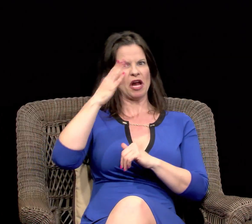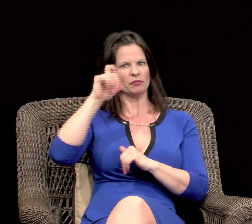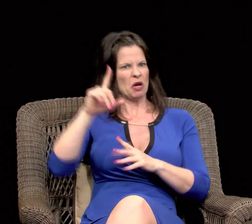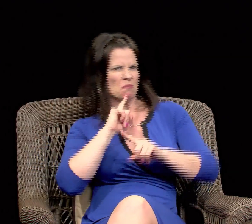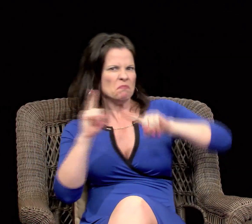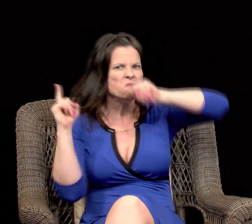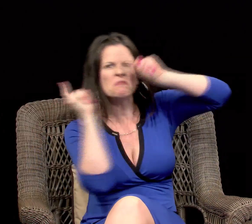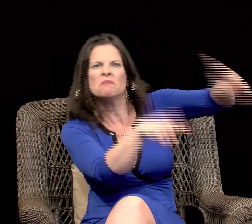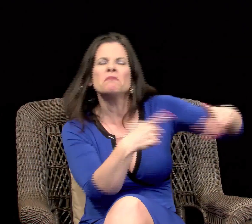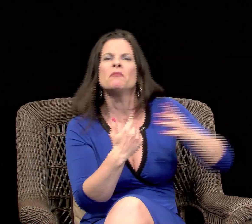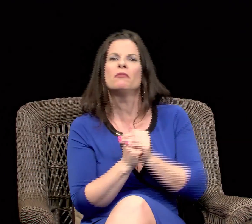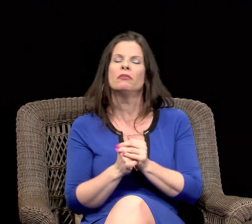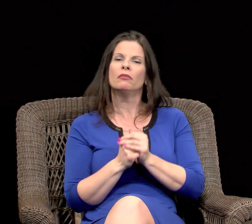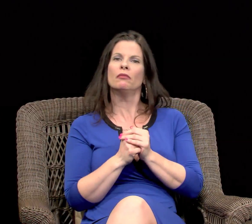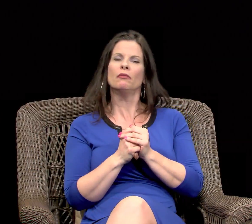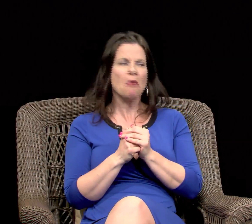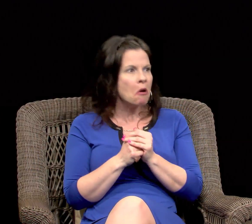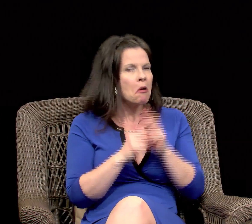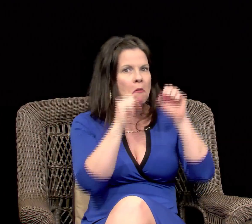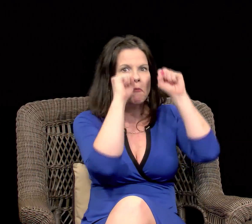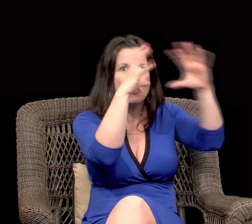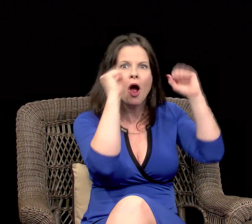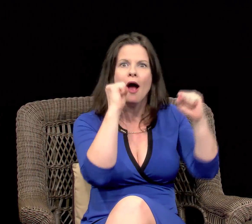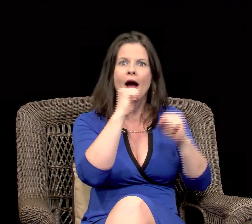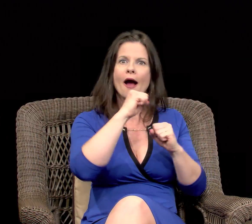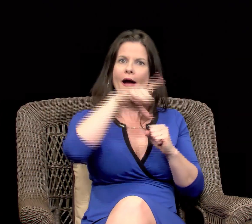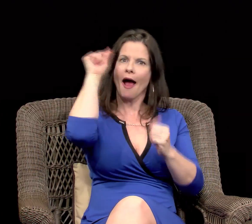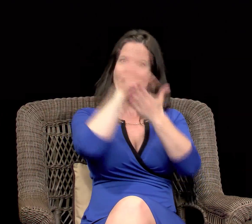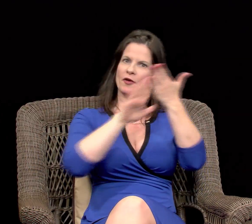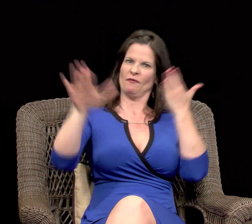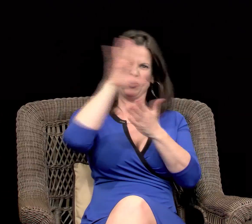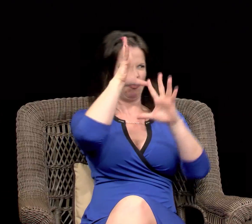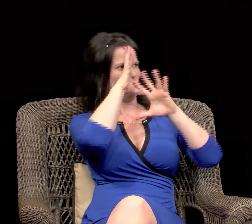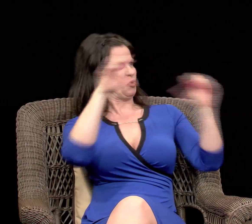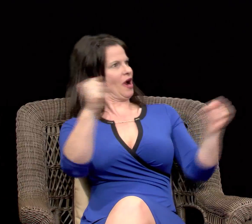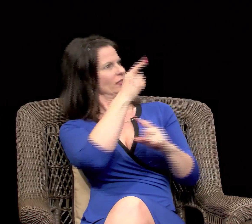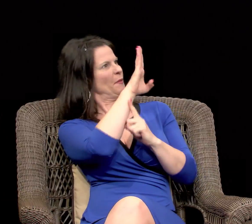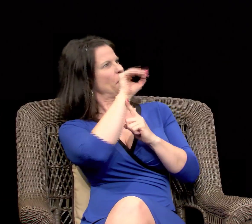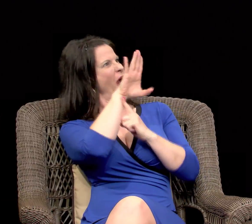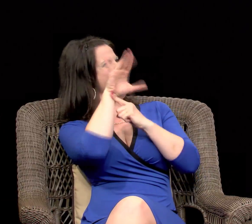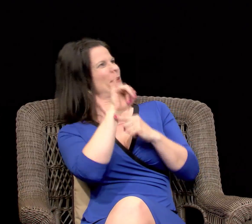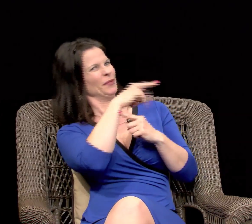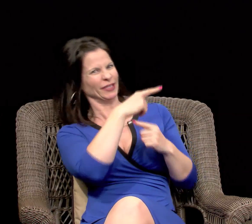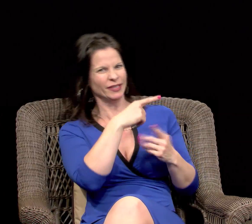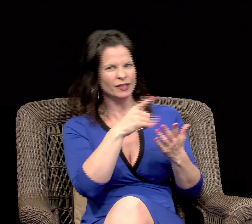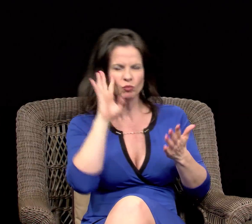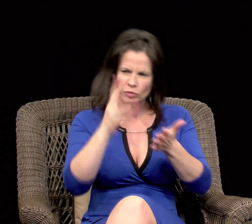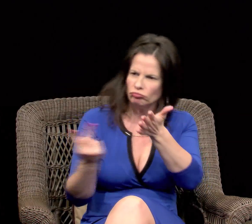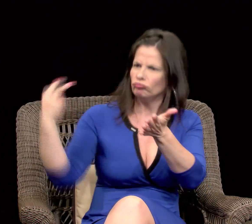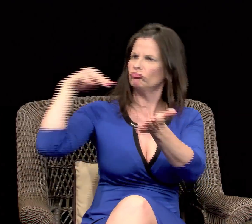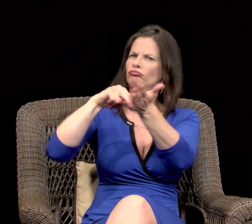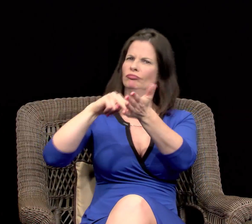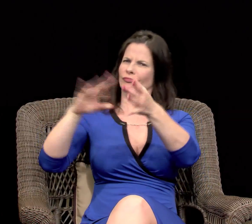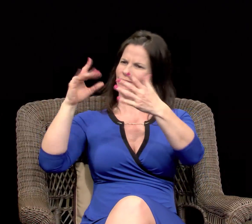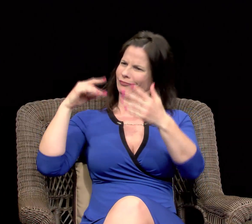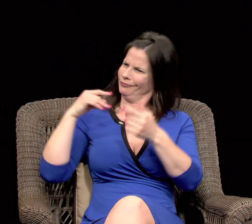language is only for English. ASL is not as good. There's language deprivation, etc. And Bobbie